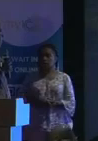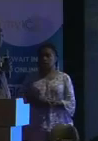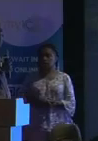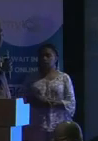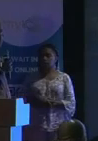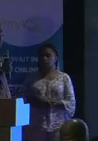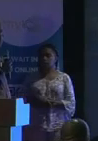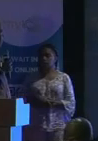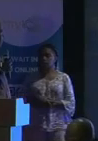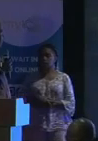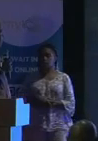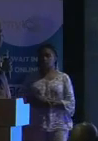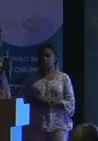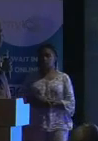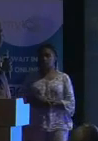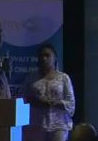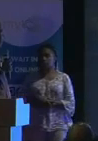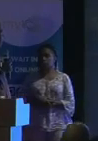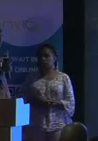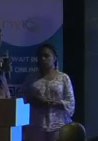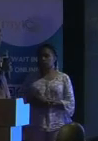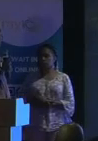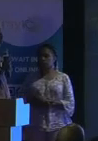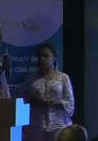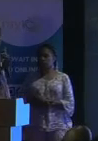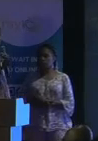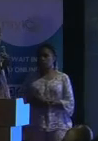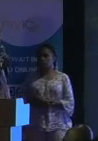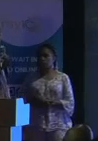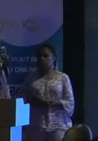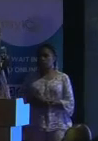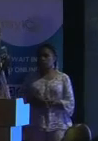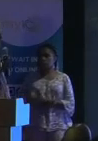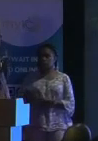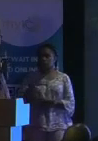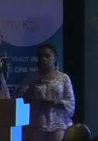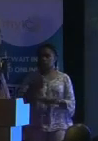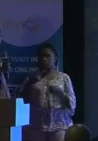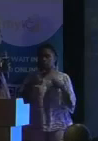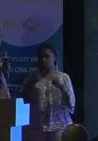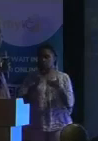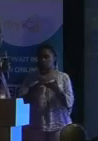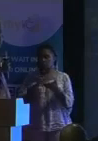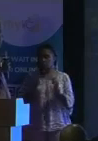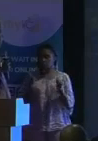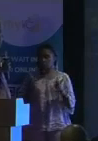All details on the remittance advice should be completed.